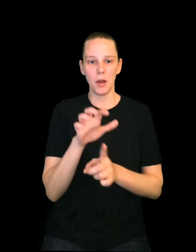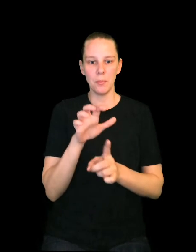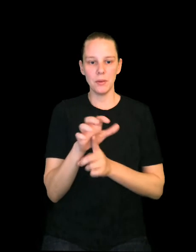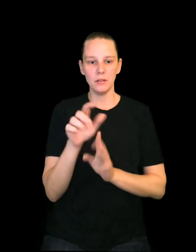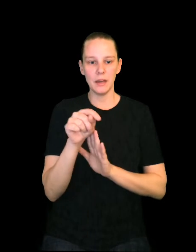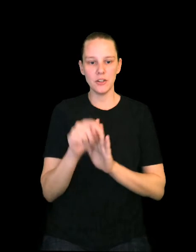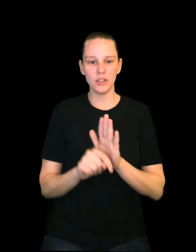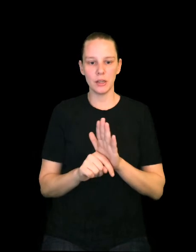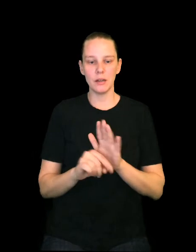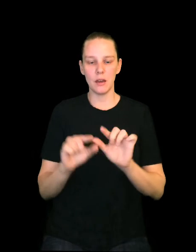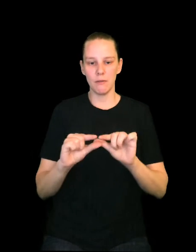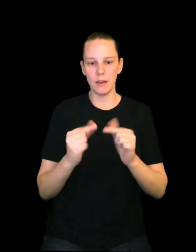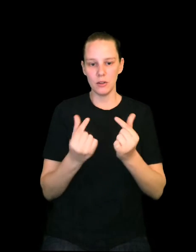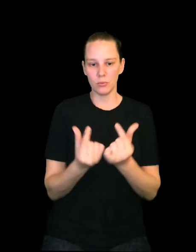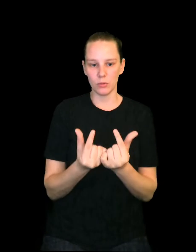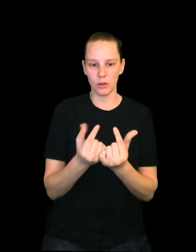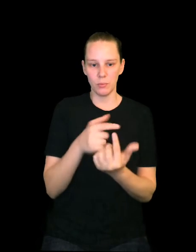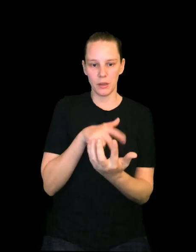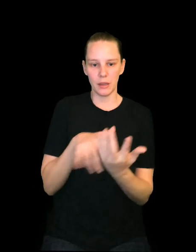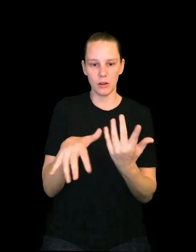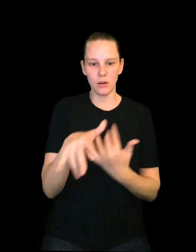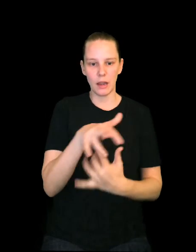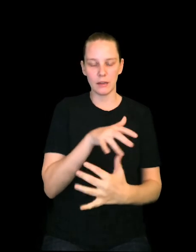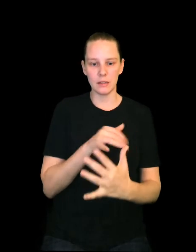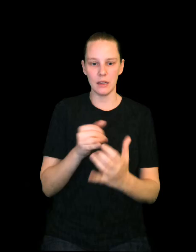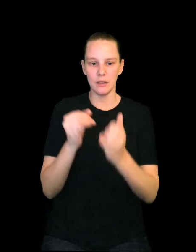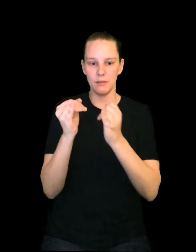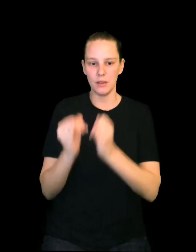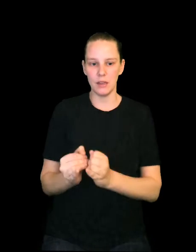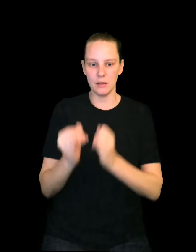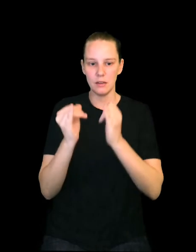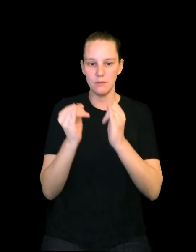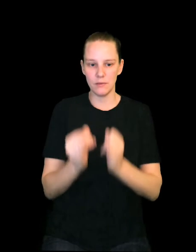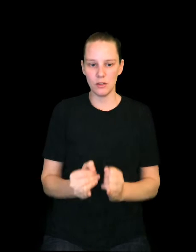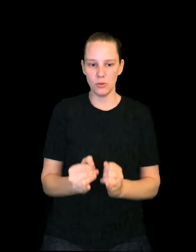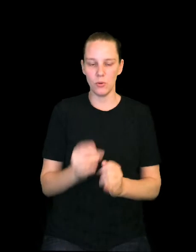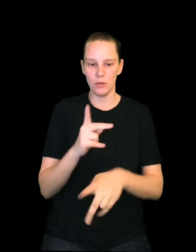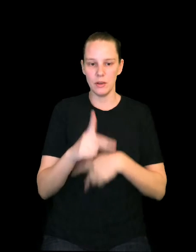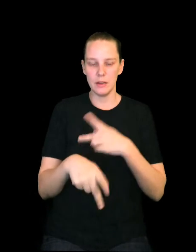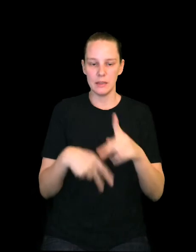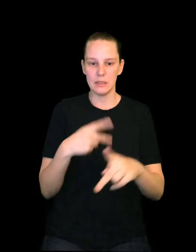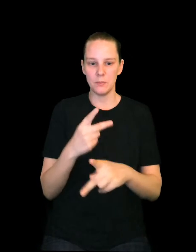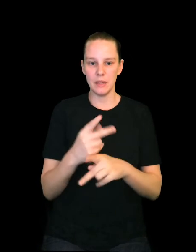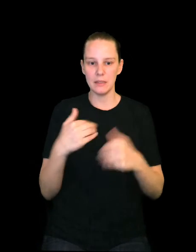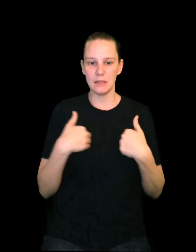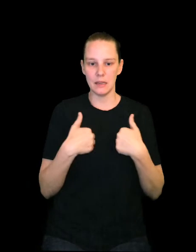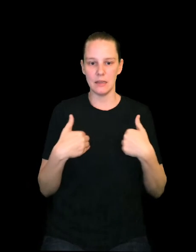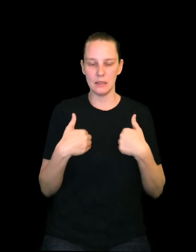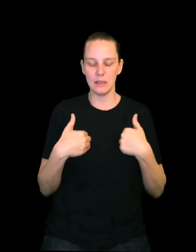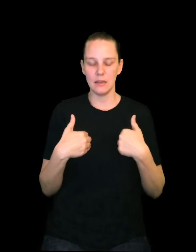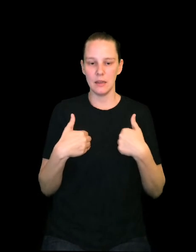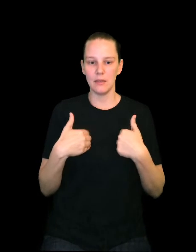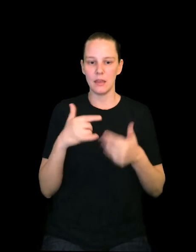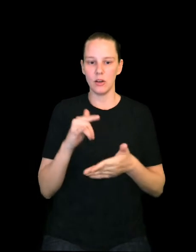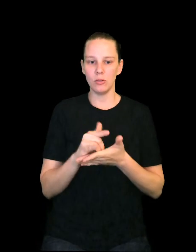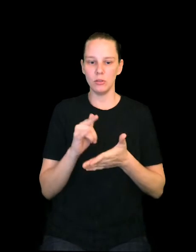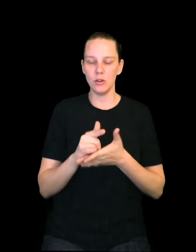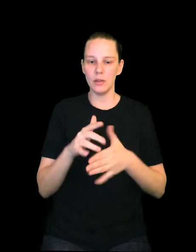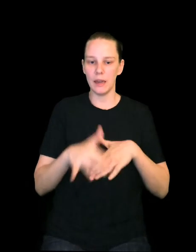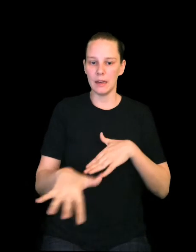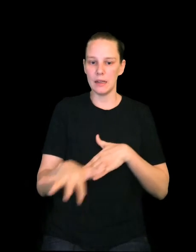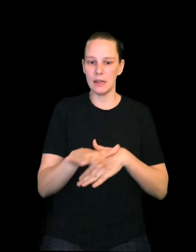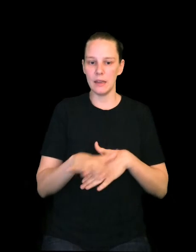The population of a group interacting of individual species that